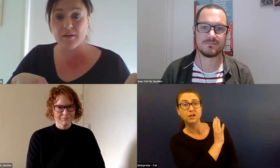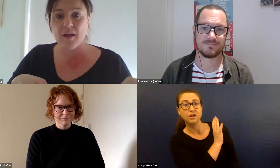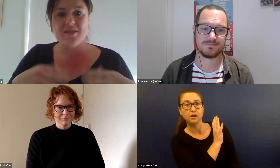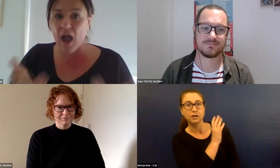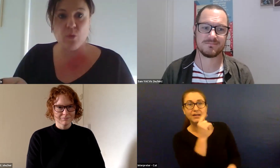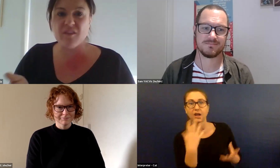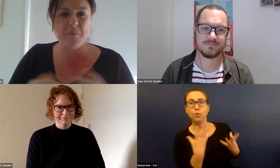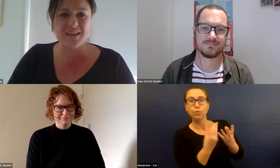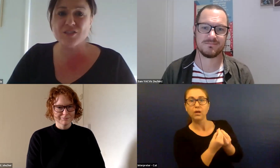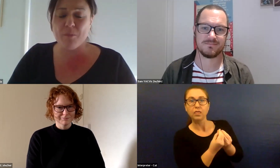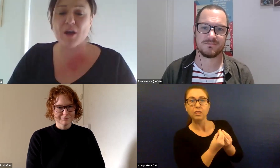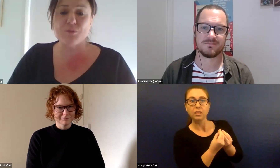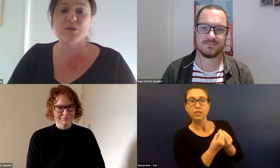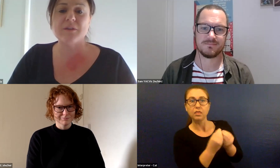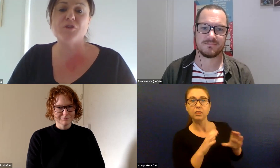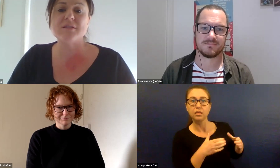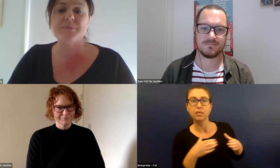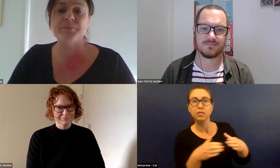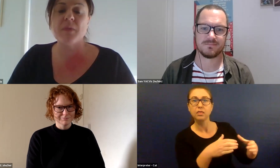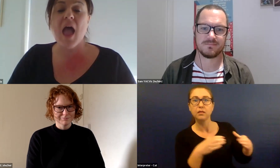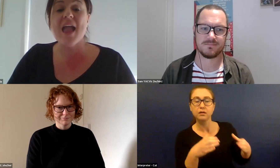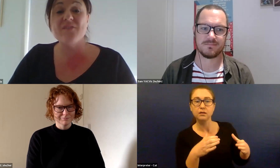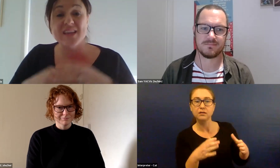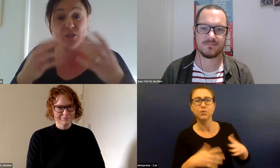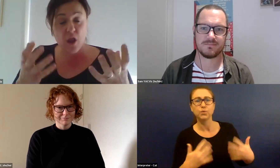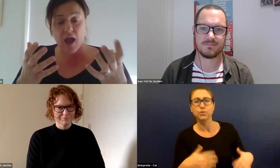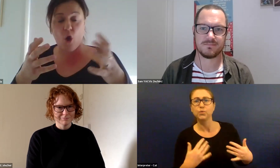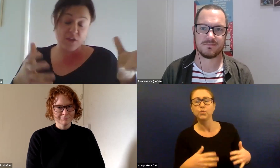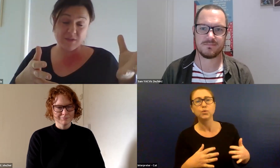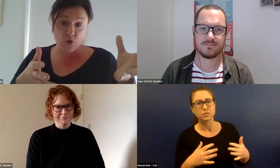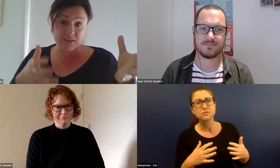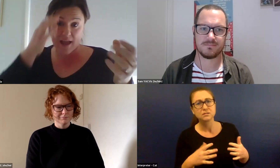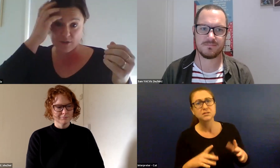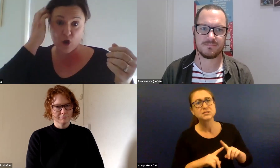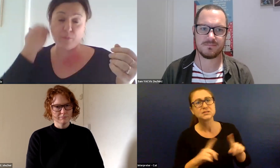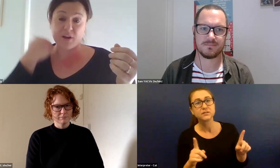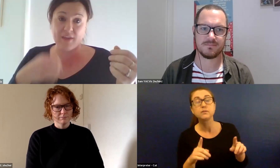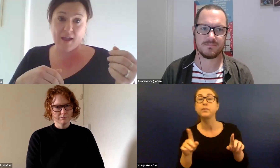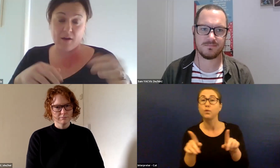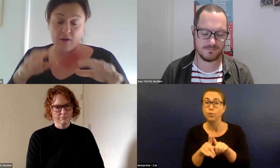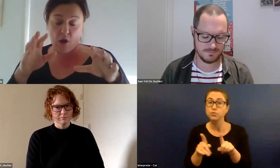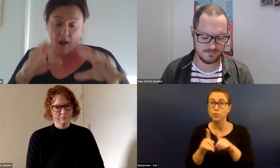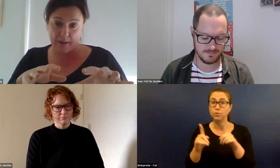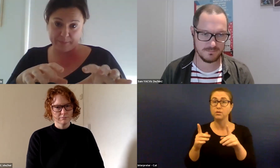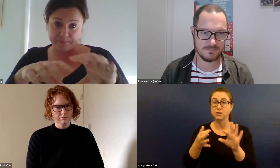better. That would have made so much more difference. There was an Auslan interpreter